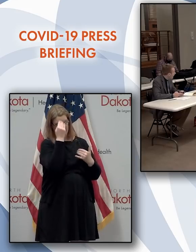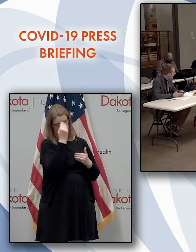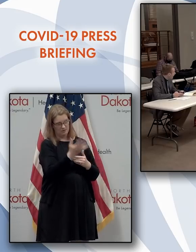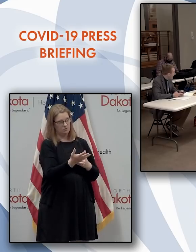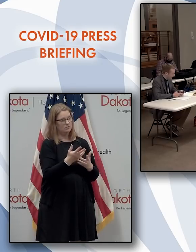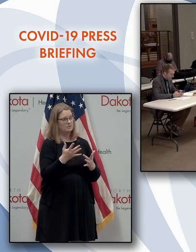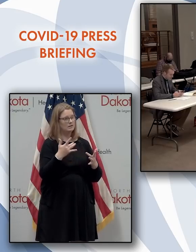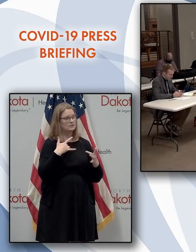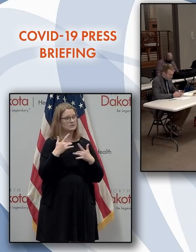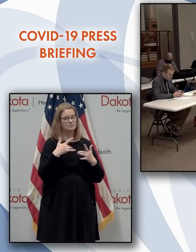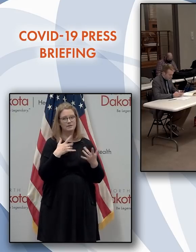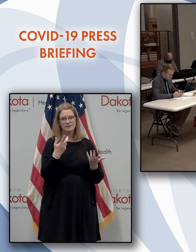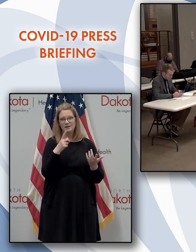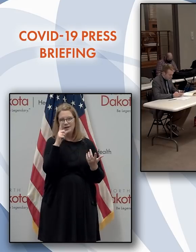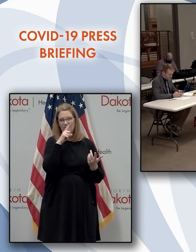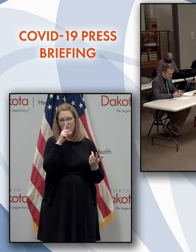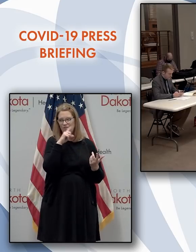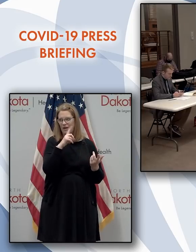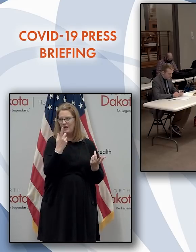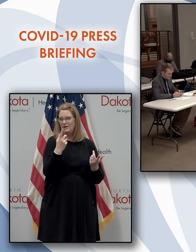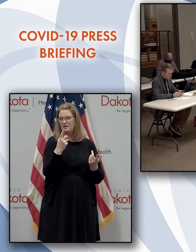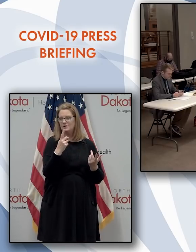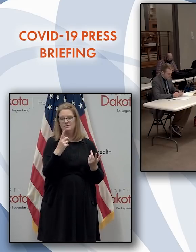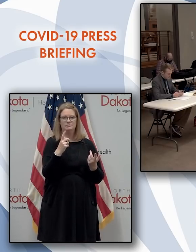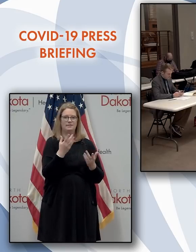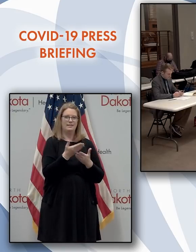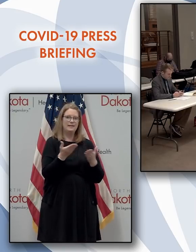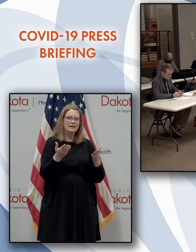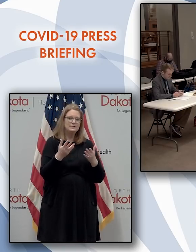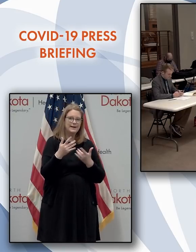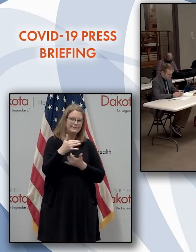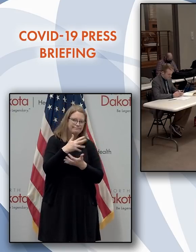any type of fake memes circulating on social media? And is there